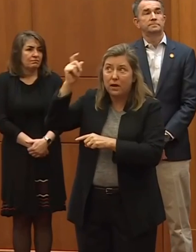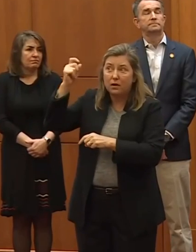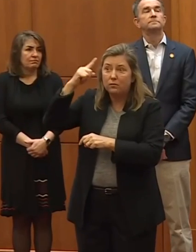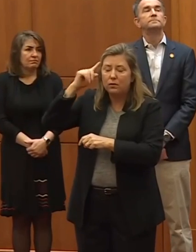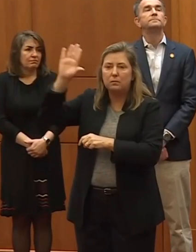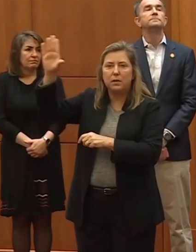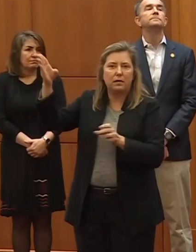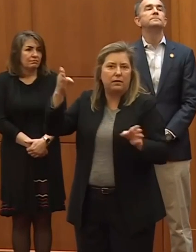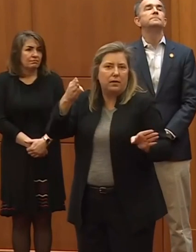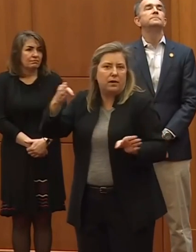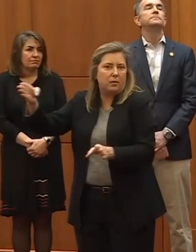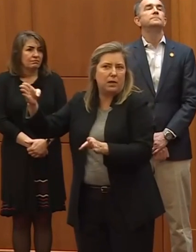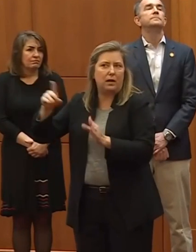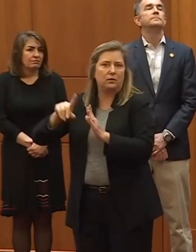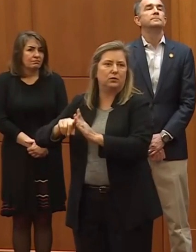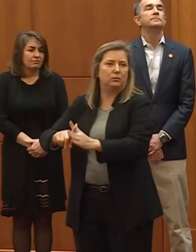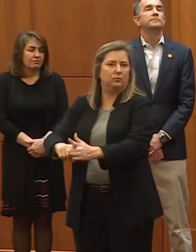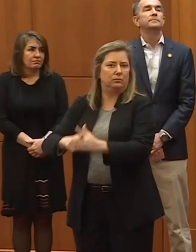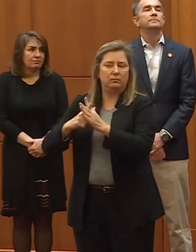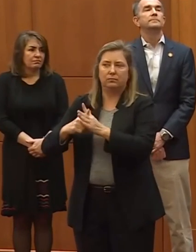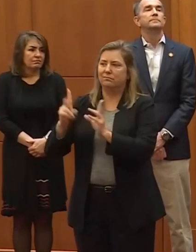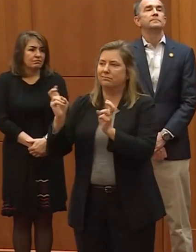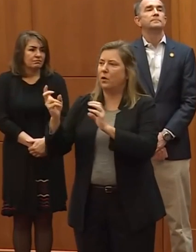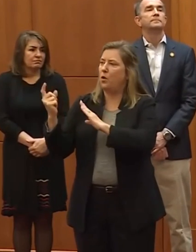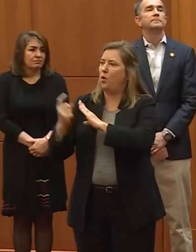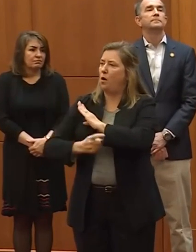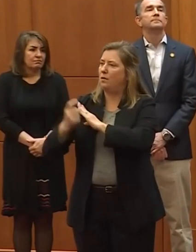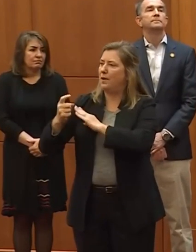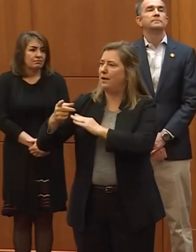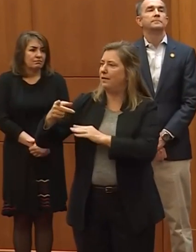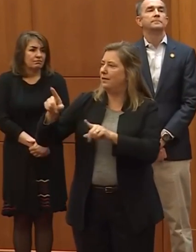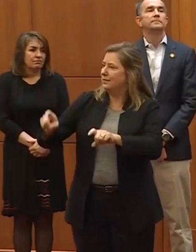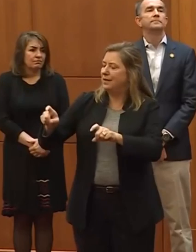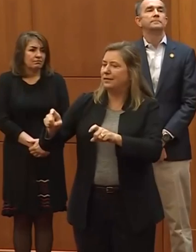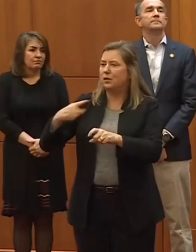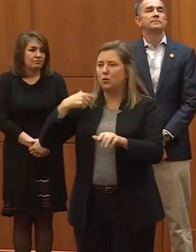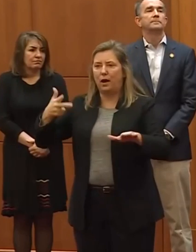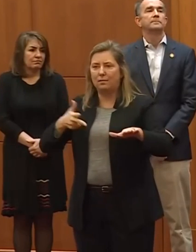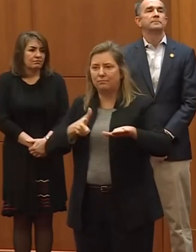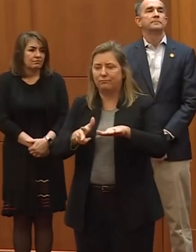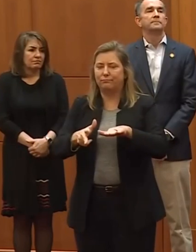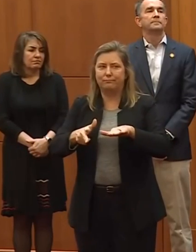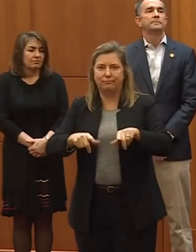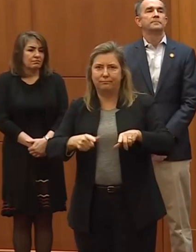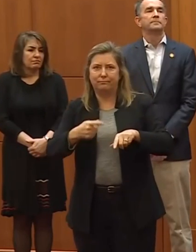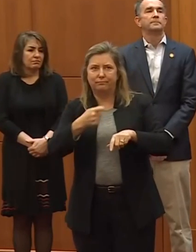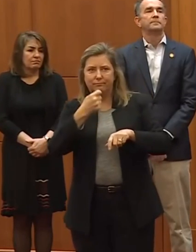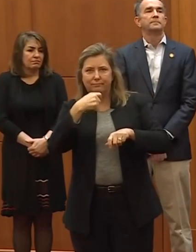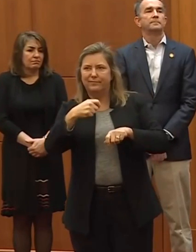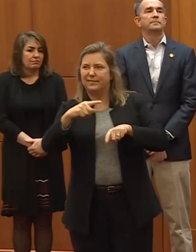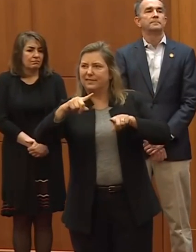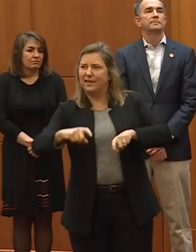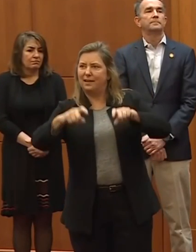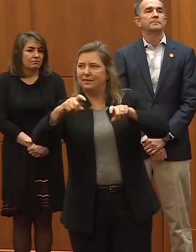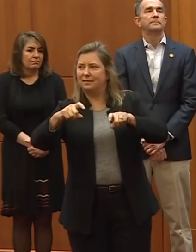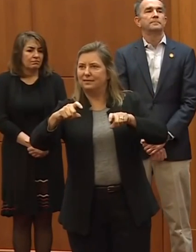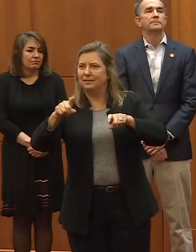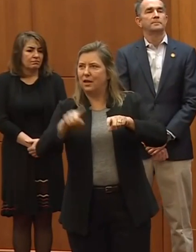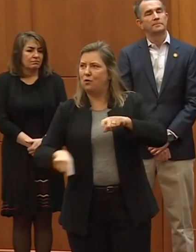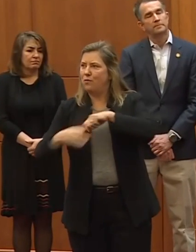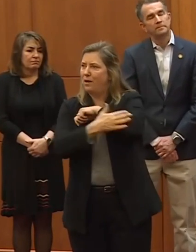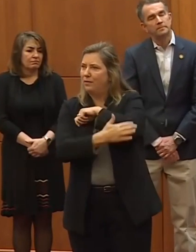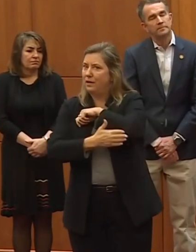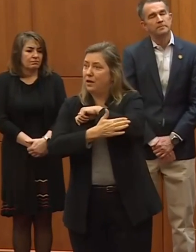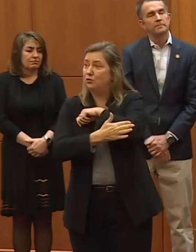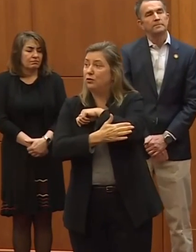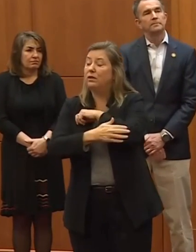to launch automated testing and drive through test sites around the country. The first